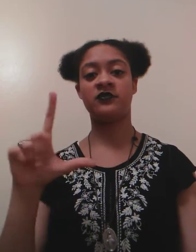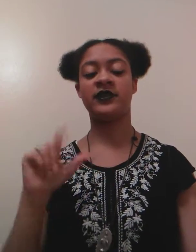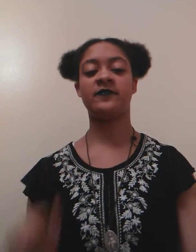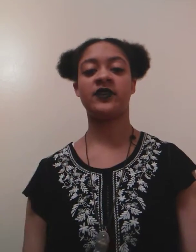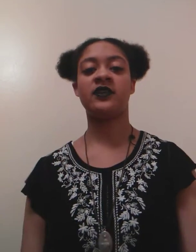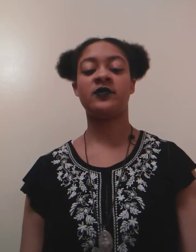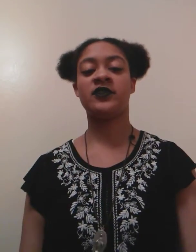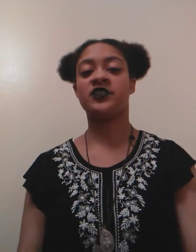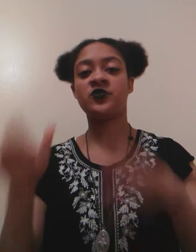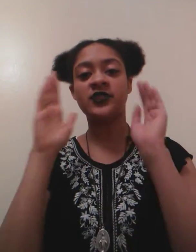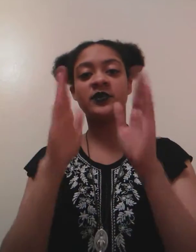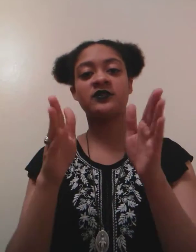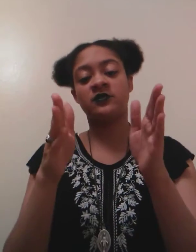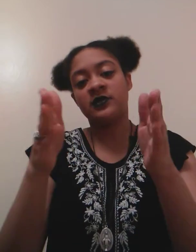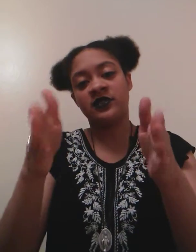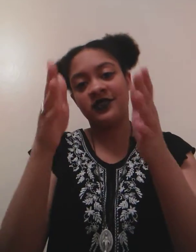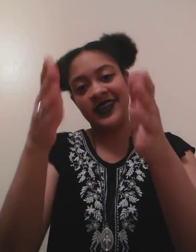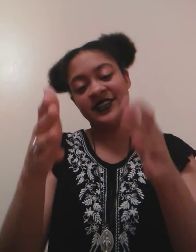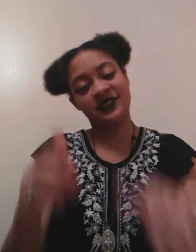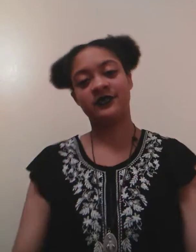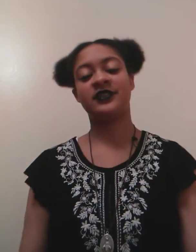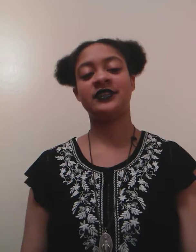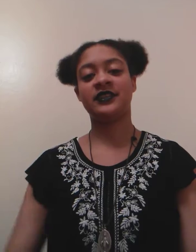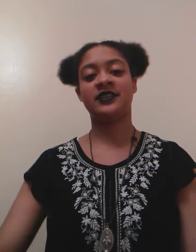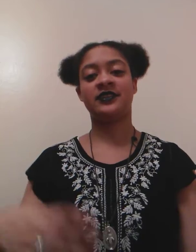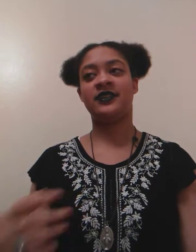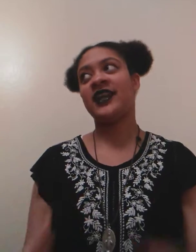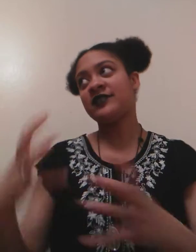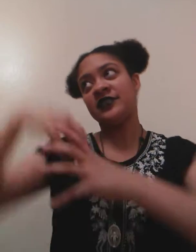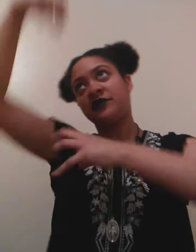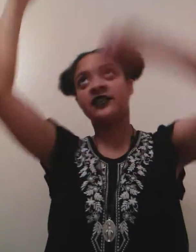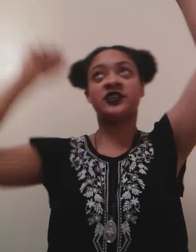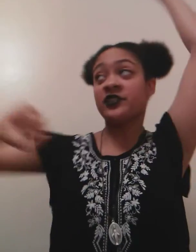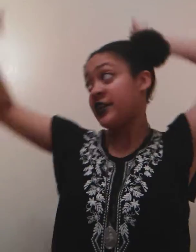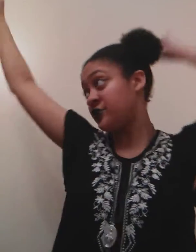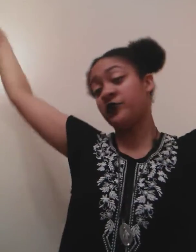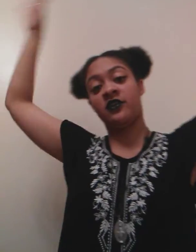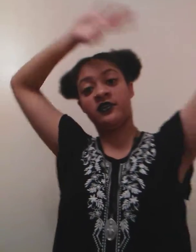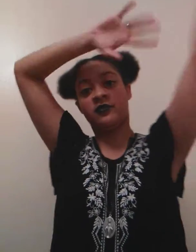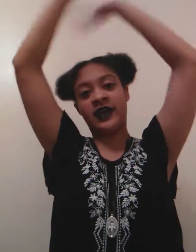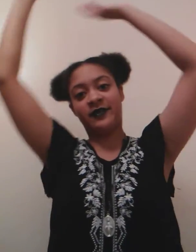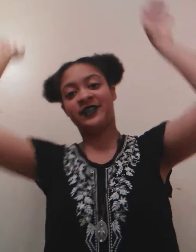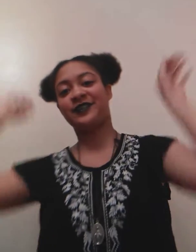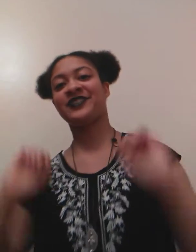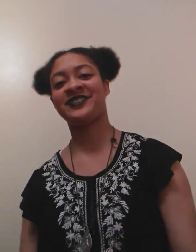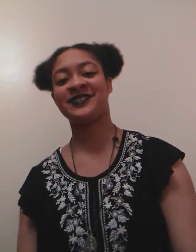doing. Because you want the person to really be looking at you. Not every single thing that your hands are doing all the way out here. So,